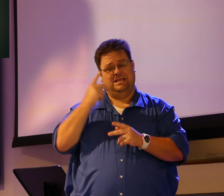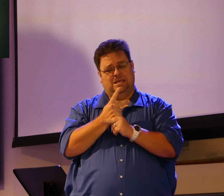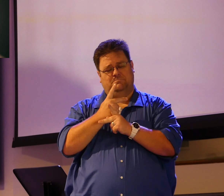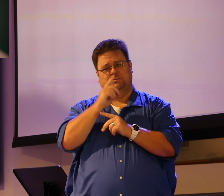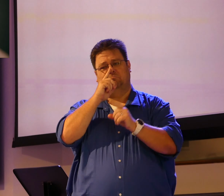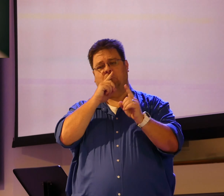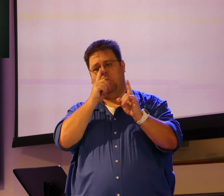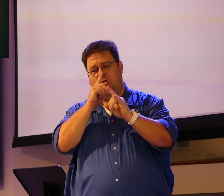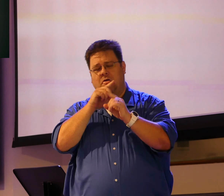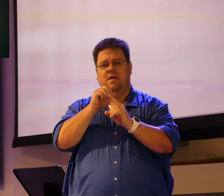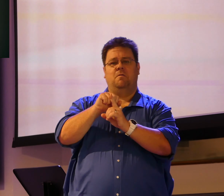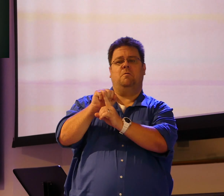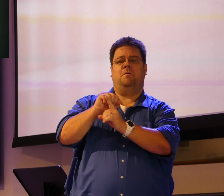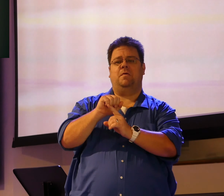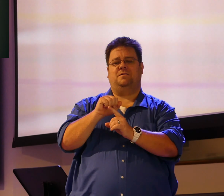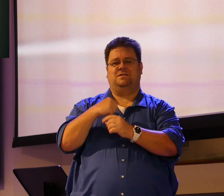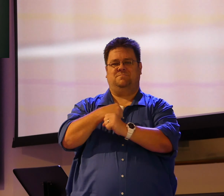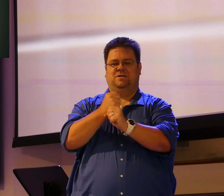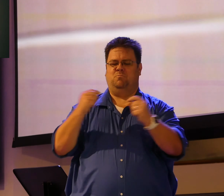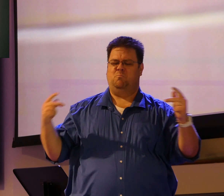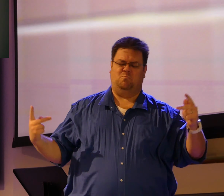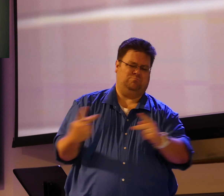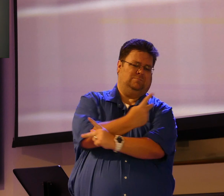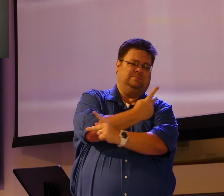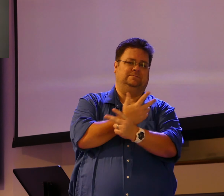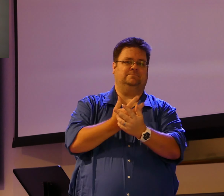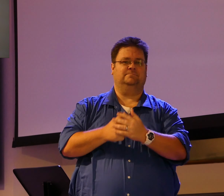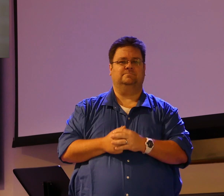i think pretending just makes it worse